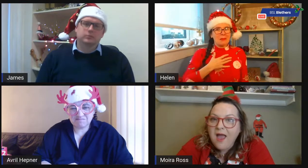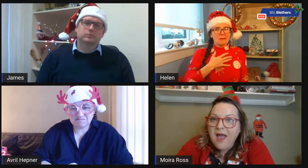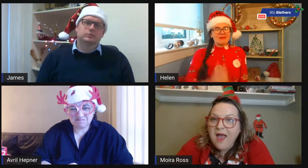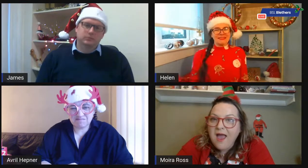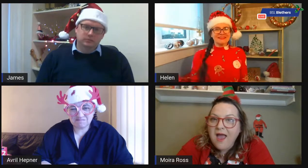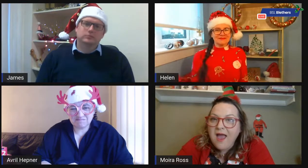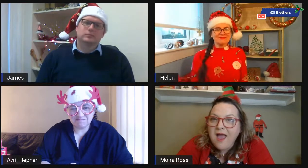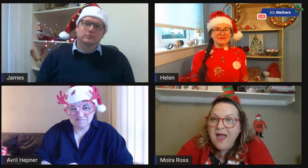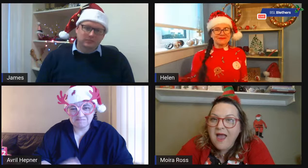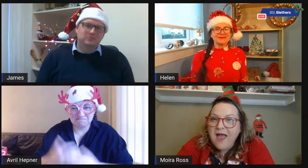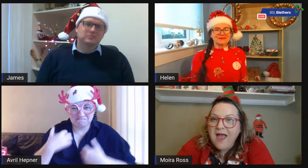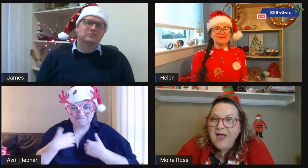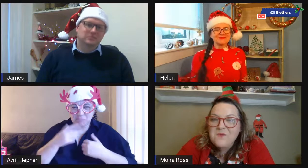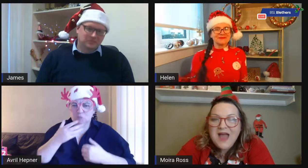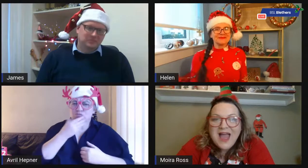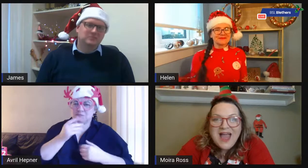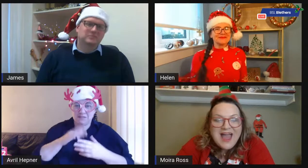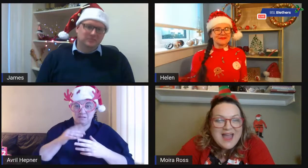have the traditional Christmas dinner.